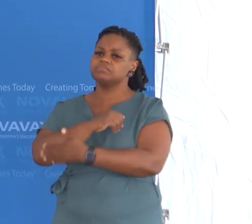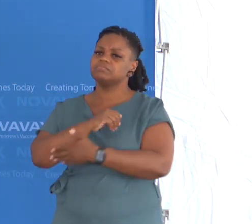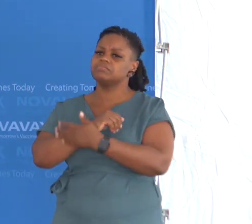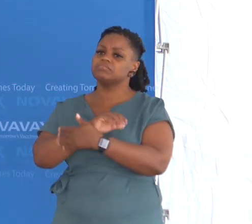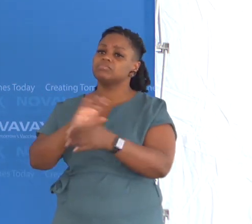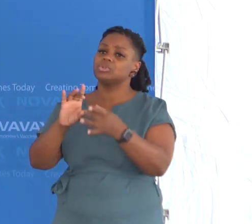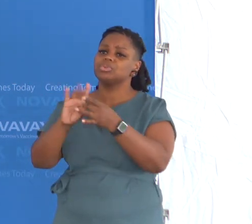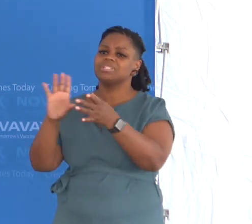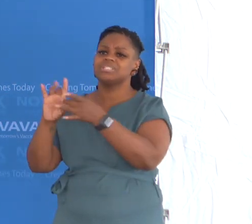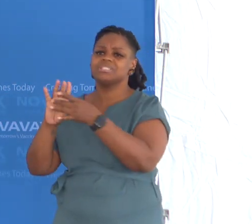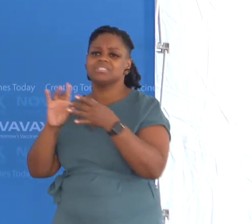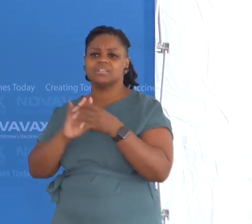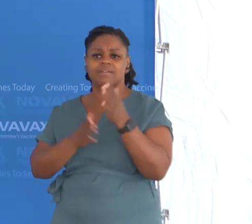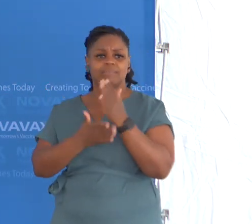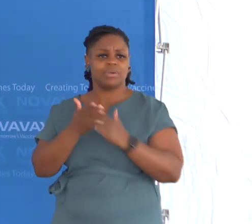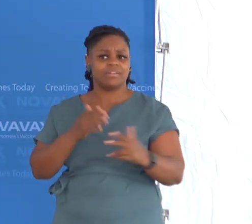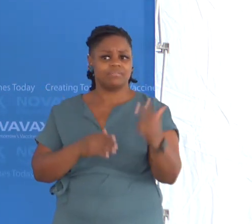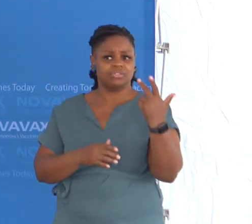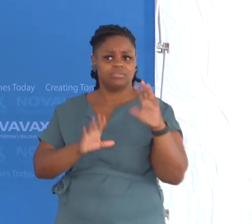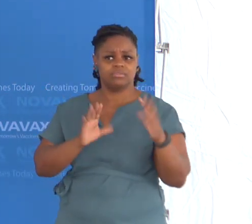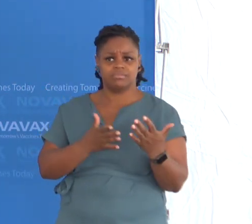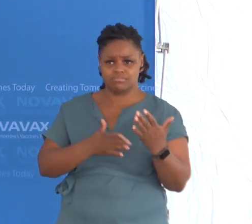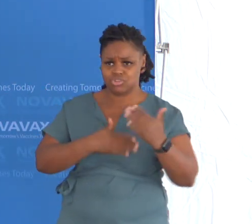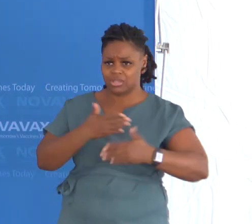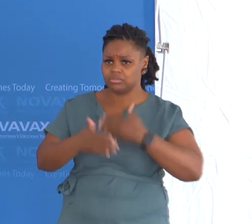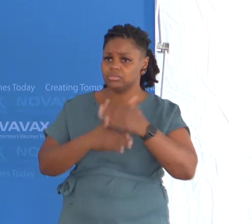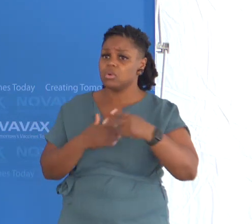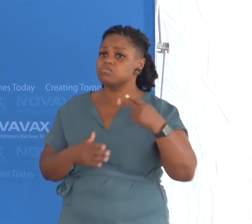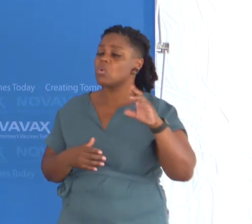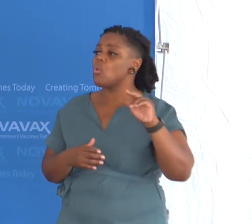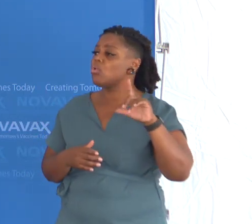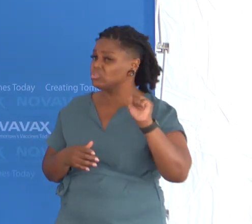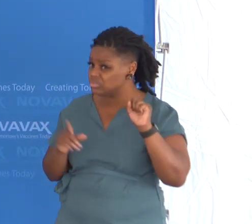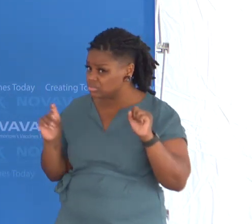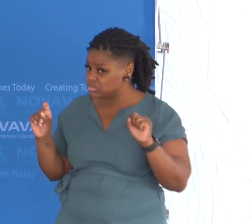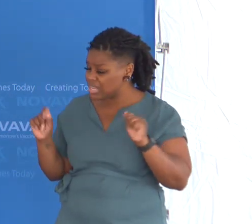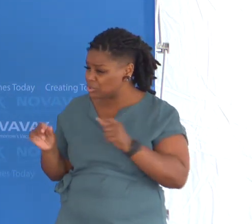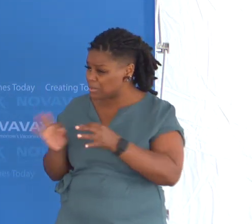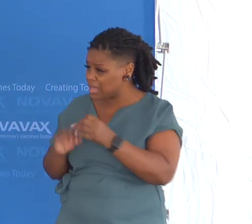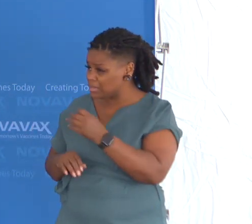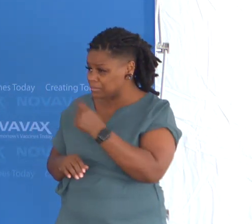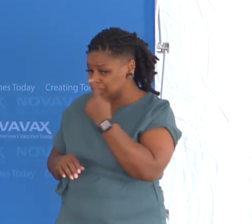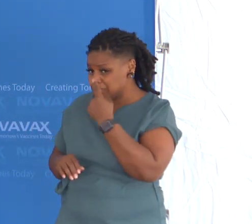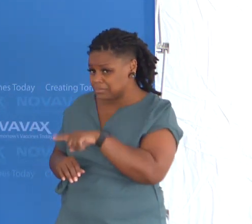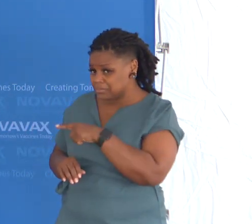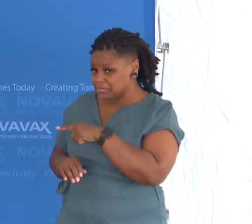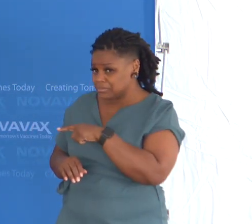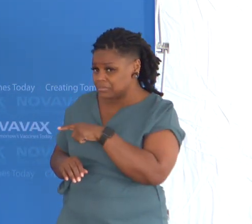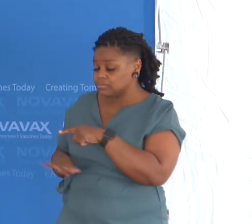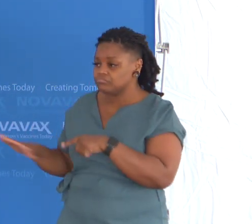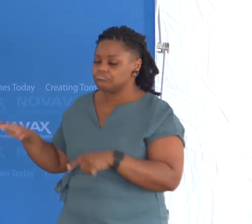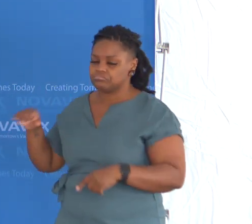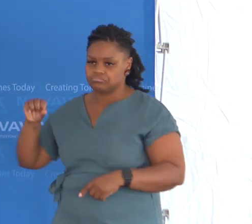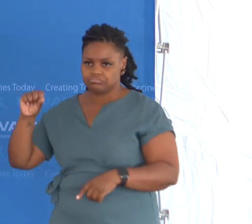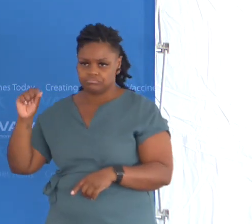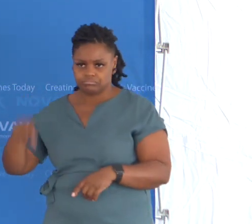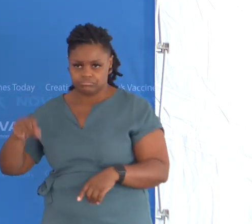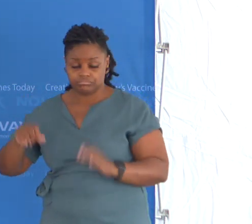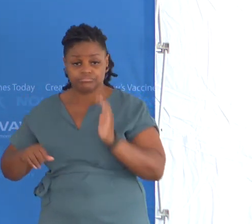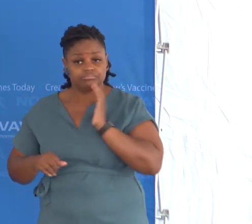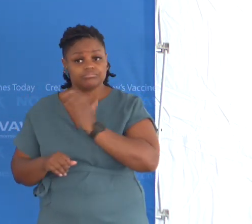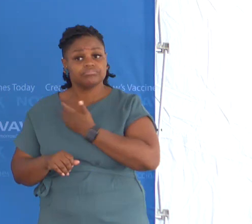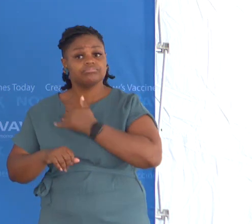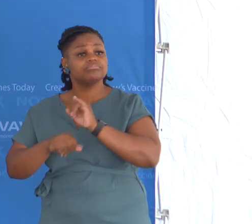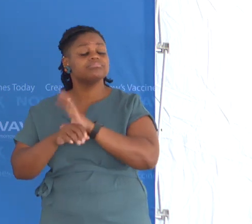Does Novavax plan to do that also? Yes, we do. I think the industry is in a pandemic, has decided